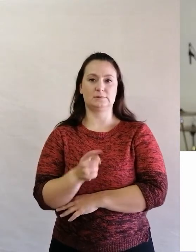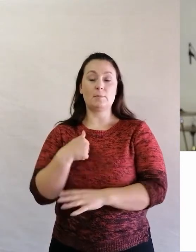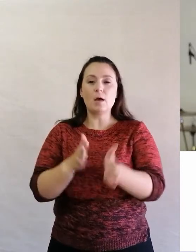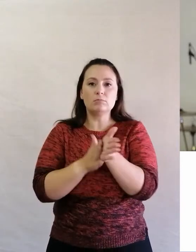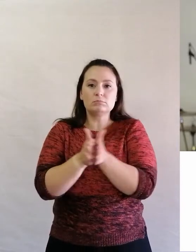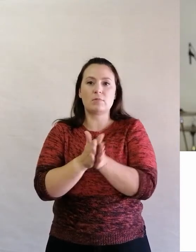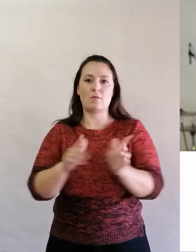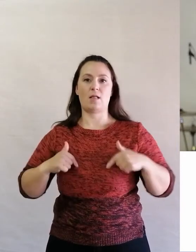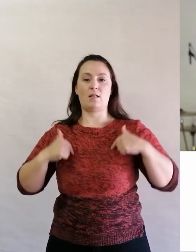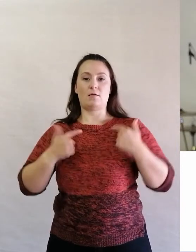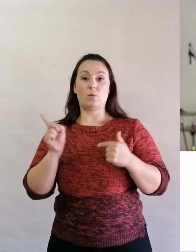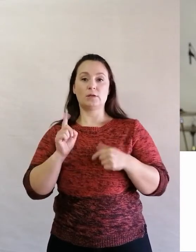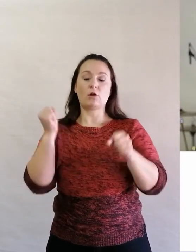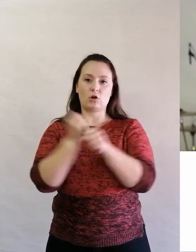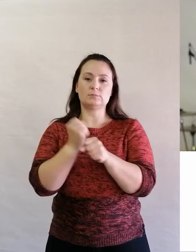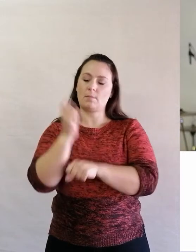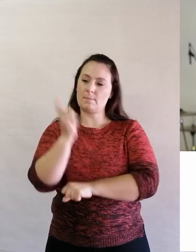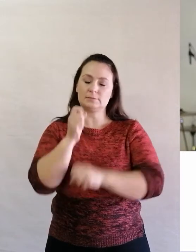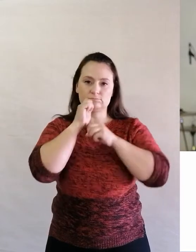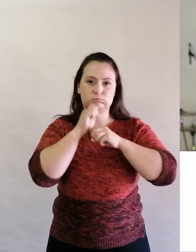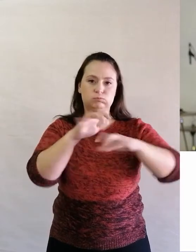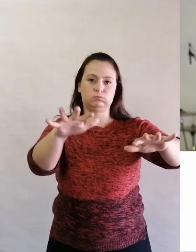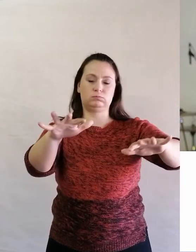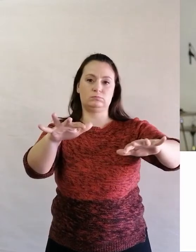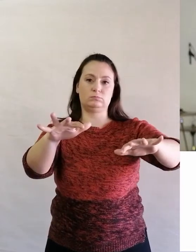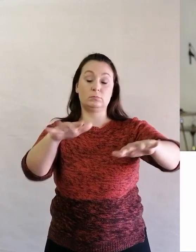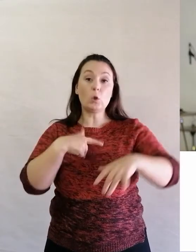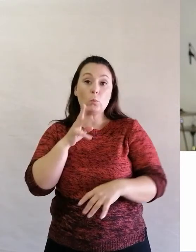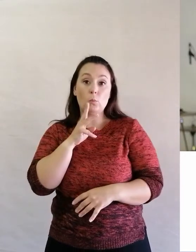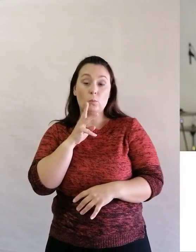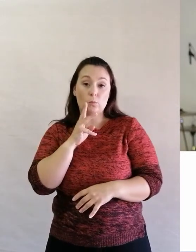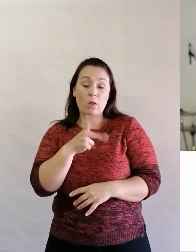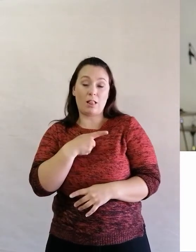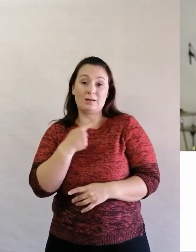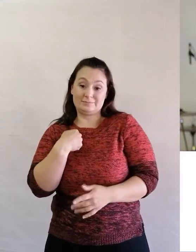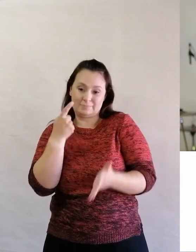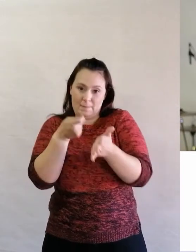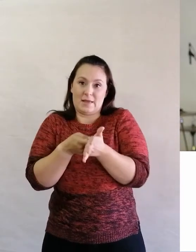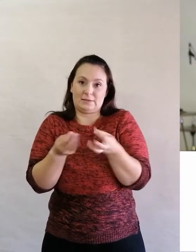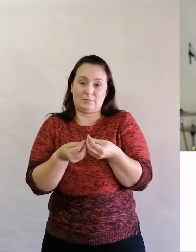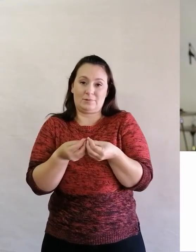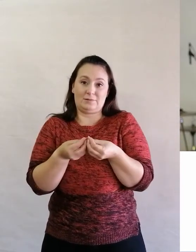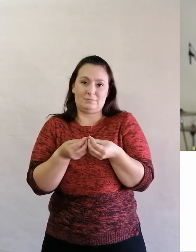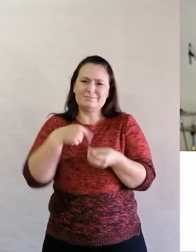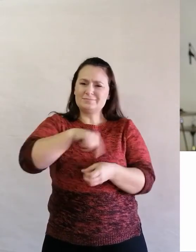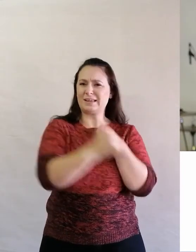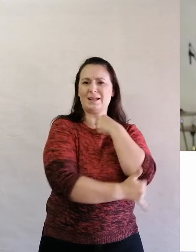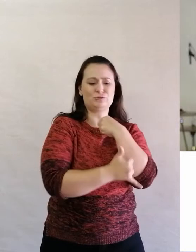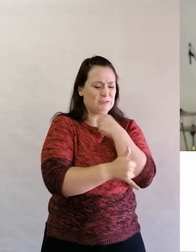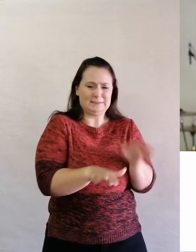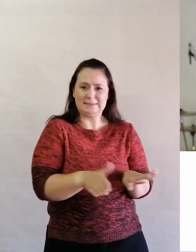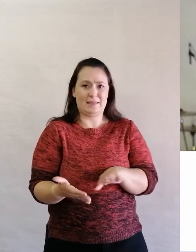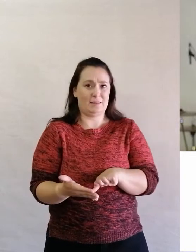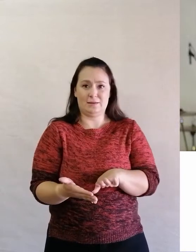lives, is this gospel's got to go out at all costs. And it will cost us something. In our country, not death at the moment,